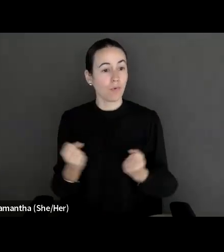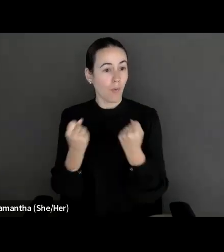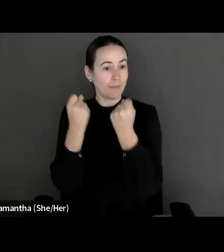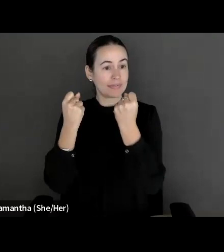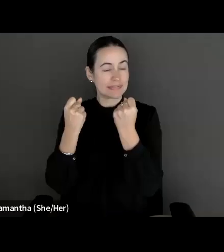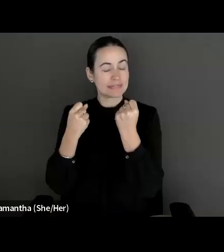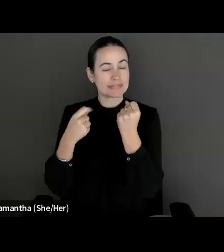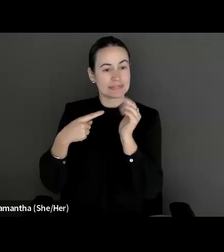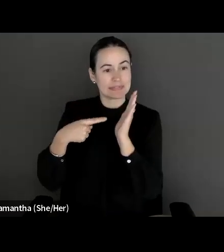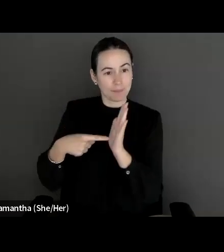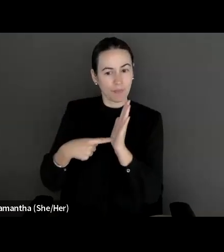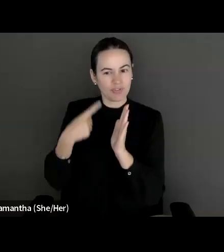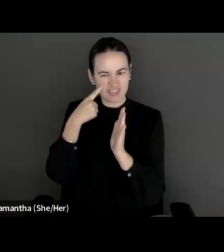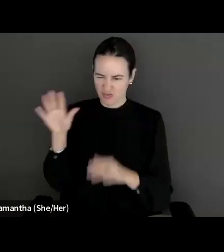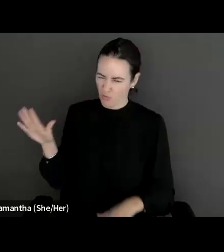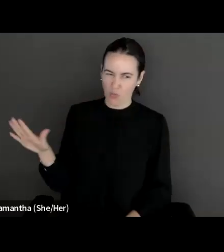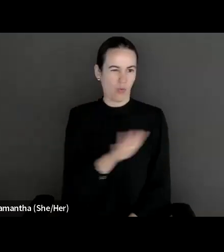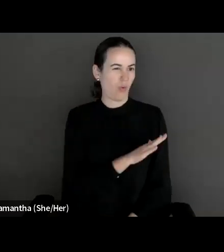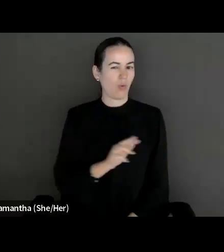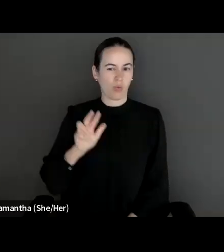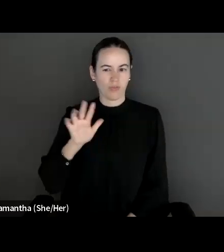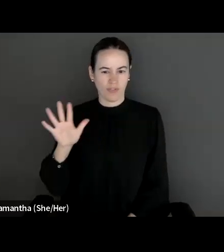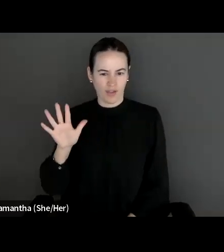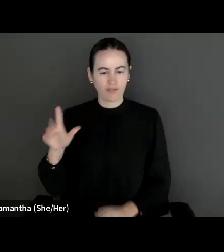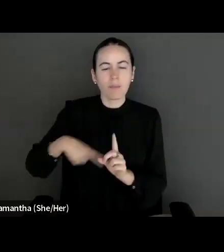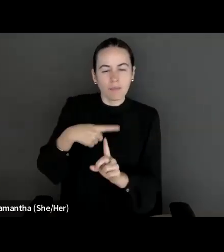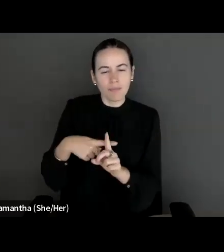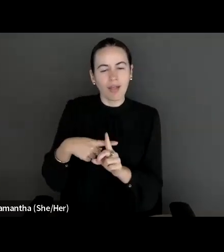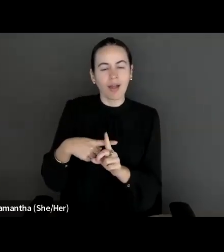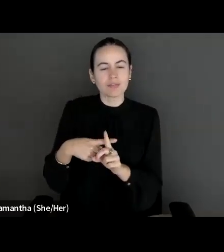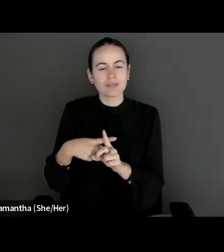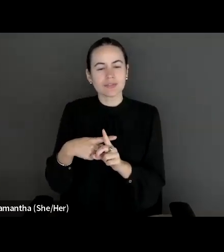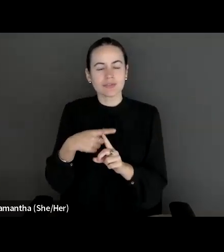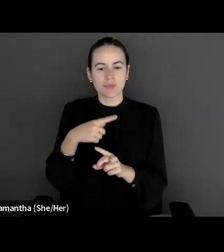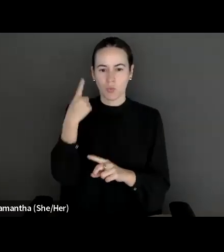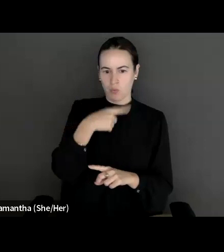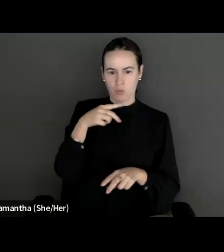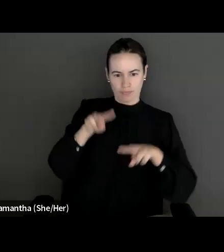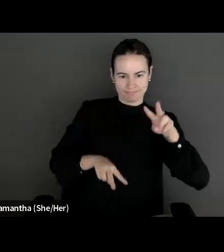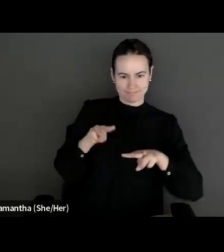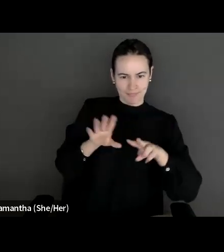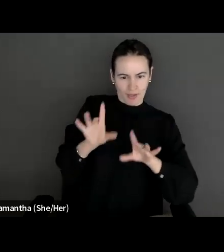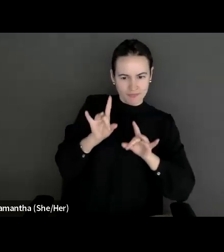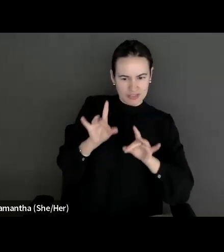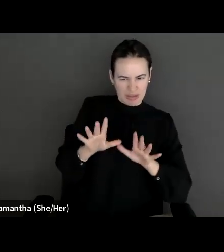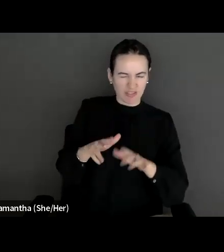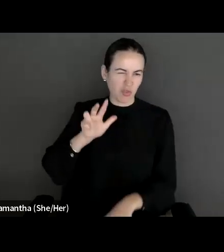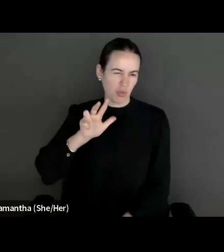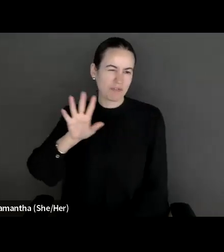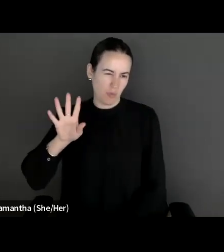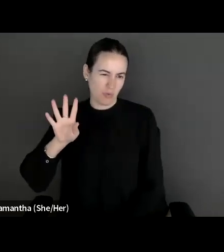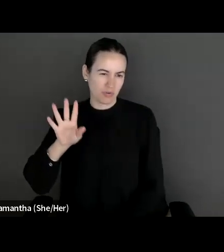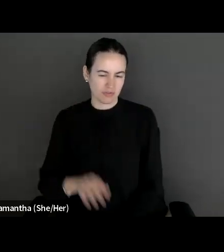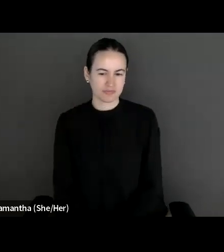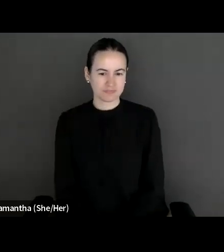the raters was also part of pretty much every study except one. When we go to the test external sources, the